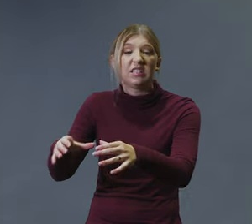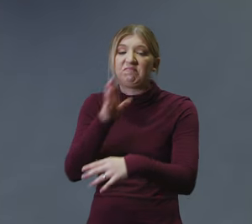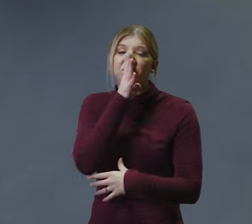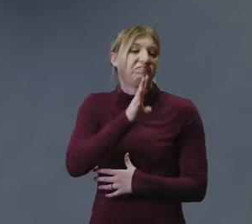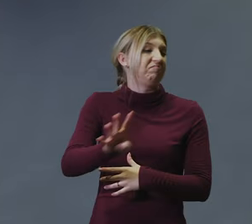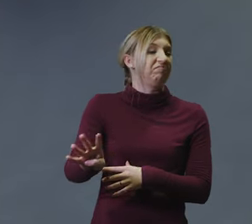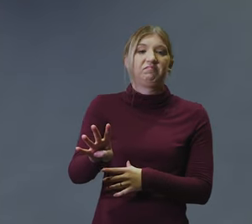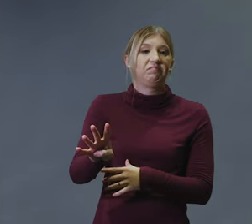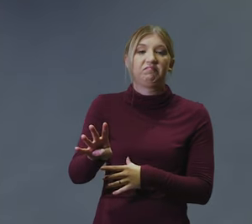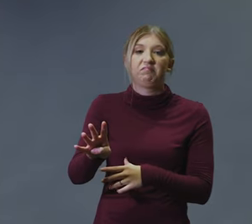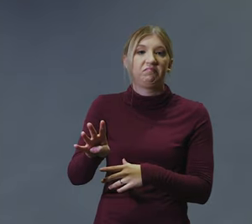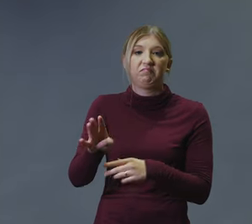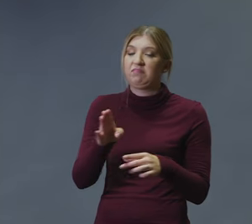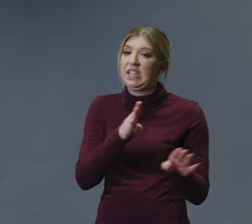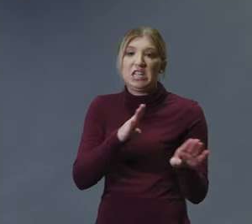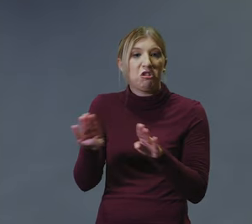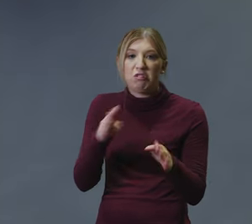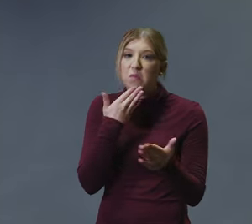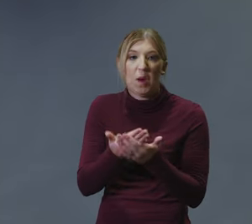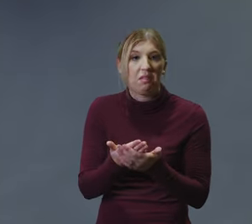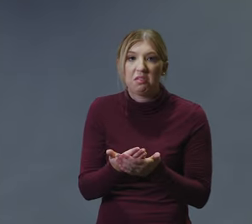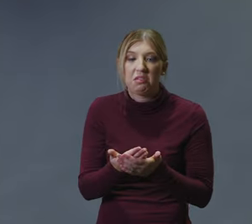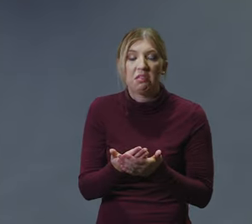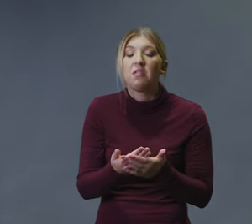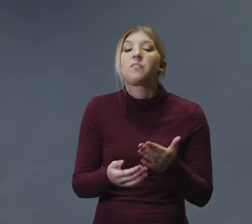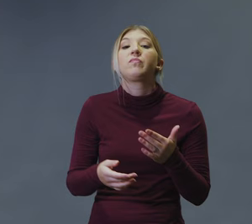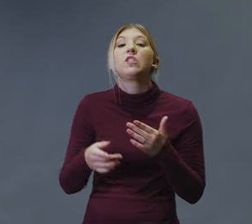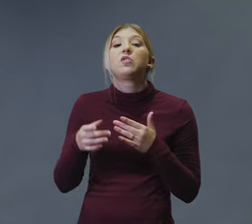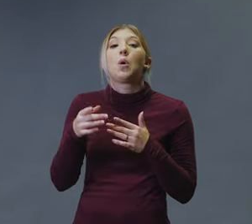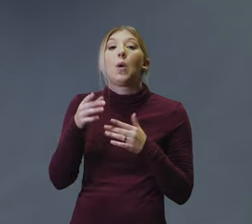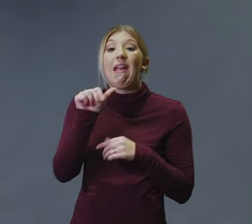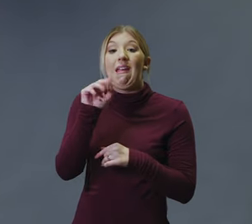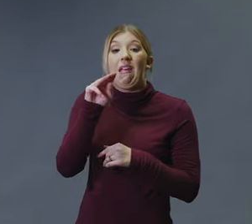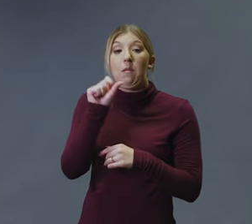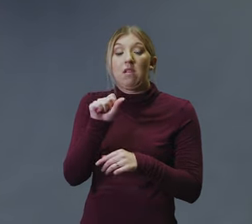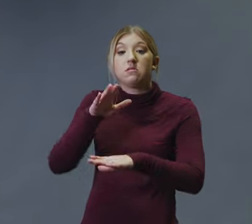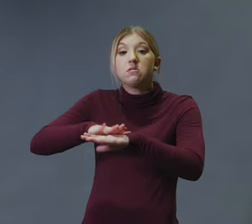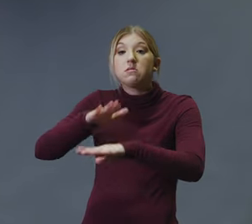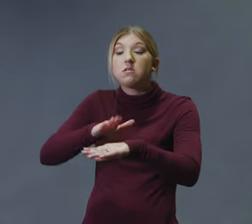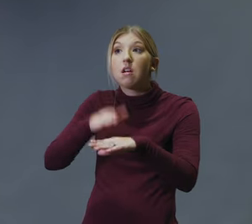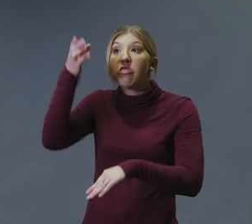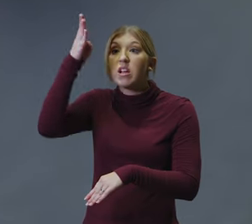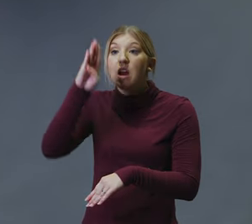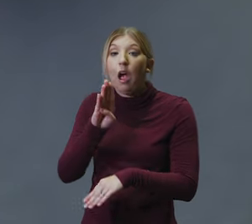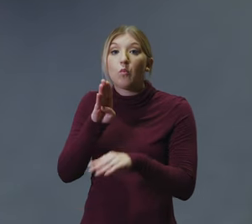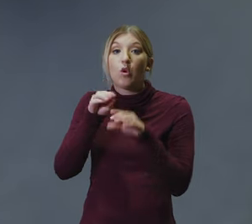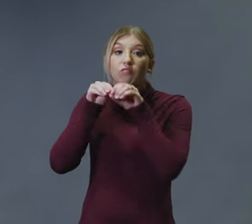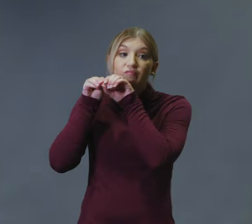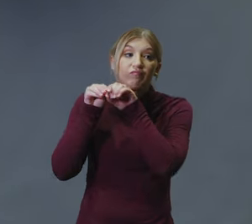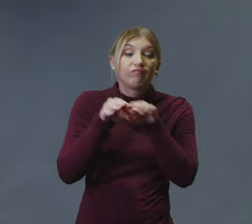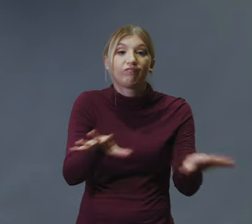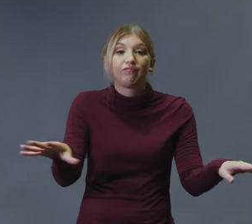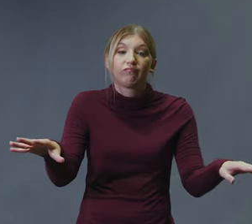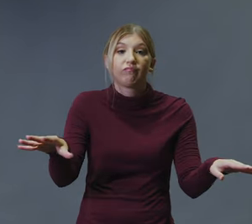them. They mistreated them. So what we see is that Amos is telling them that the Lord is going to sweep through them because